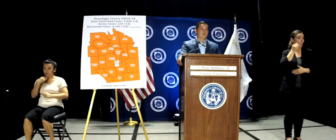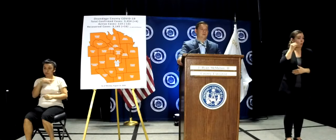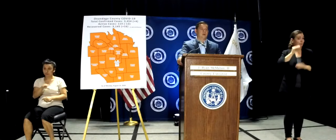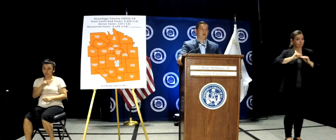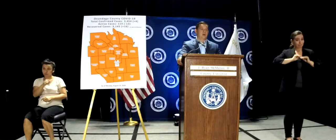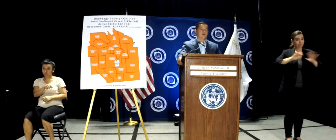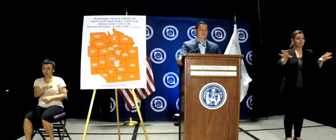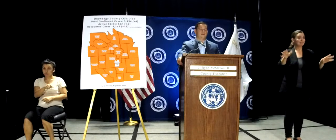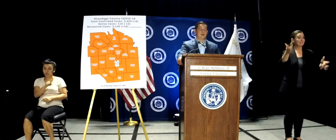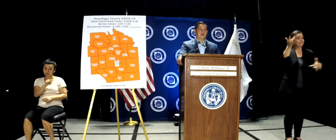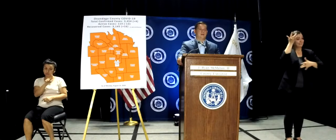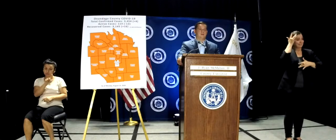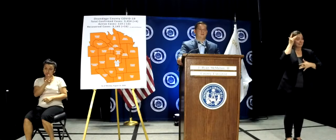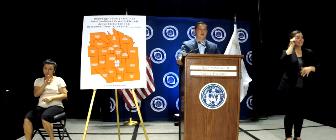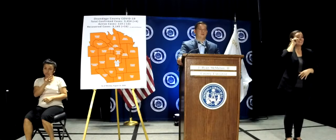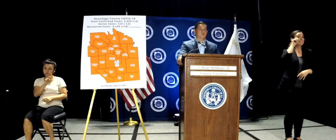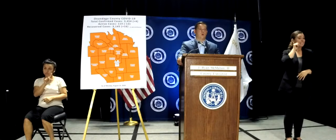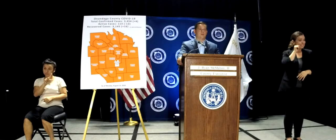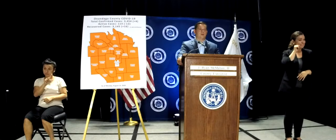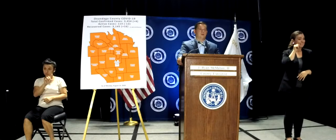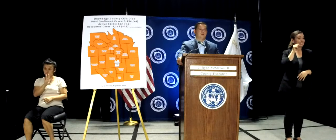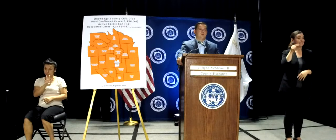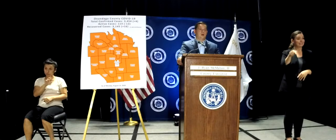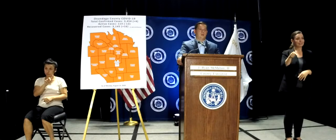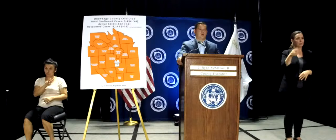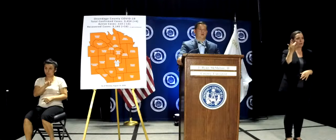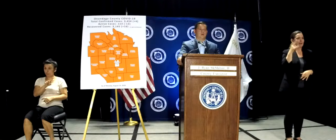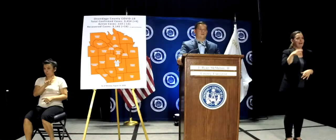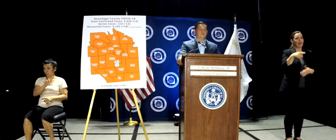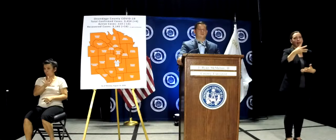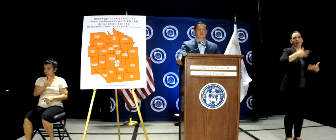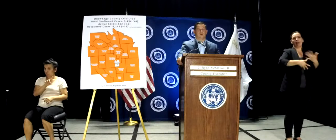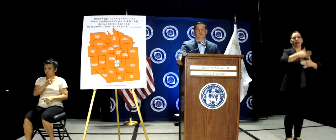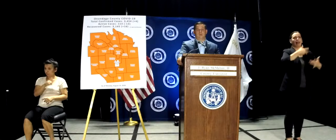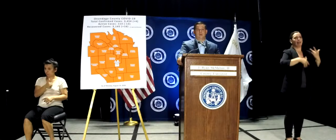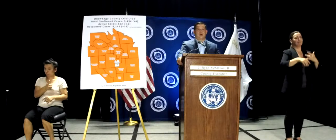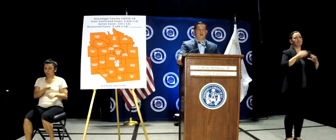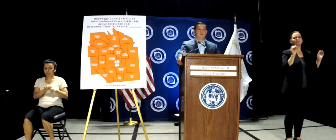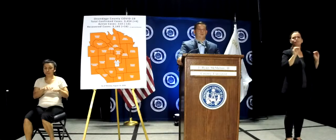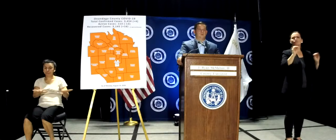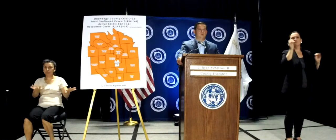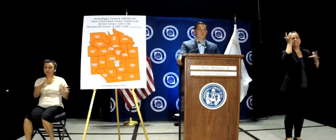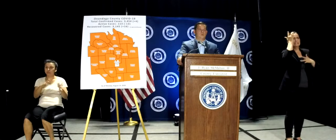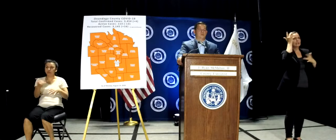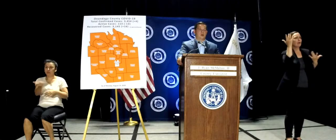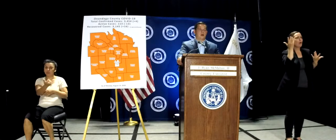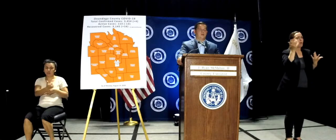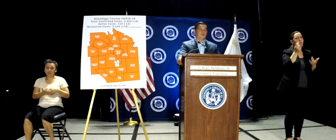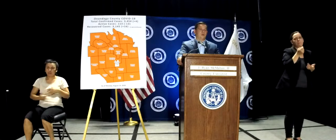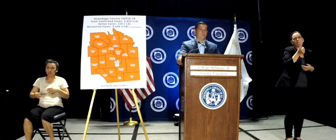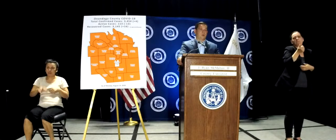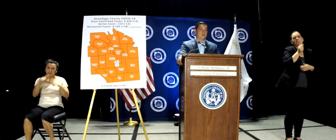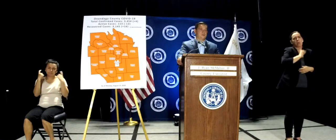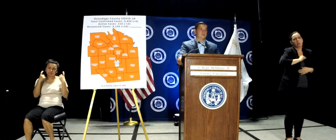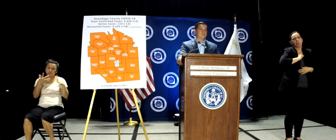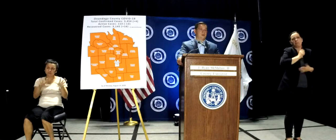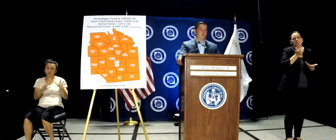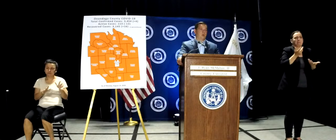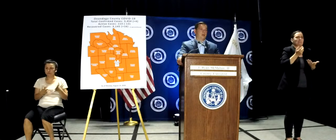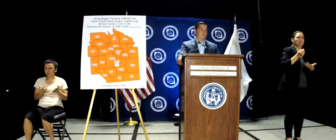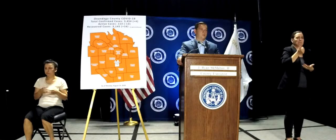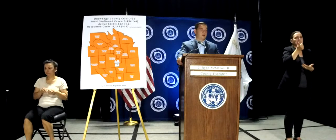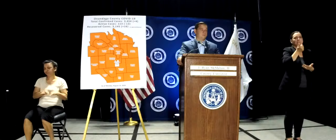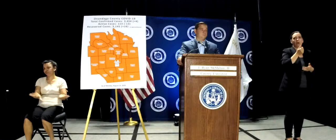gotten the virus more than the younger kids. So we start out at a very good place